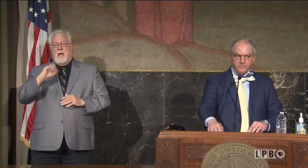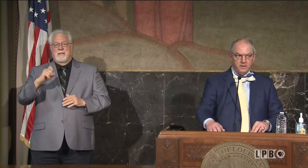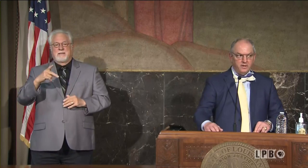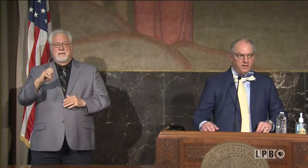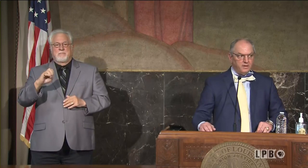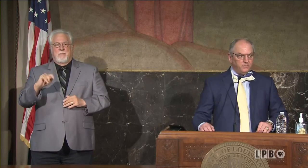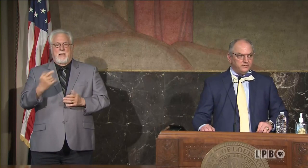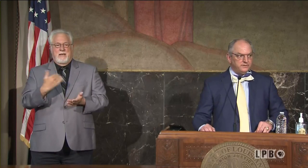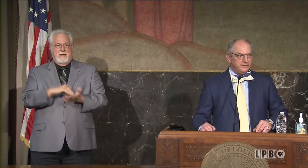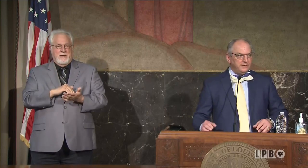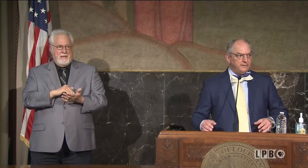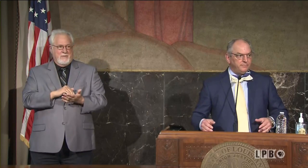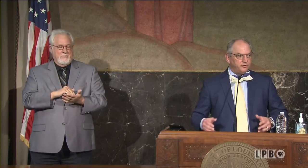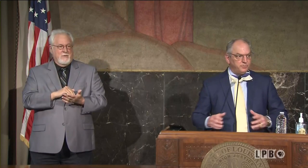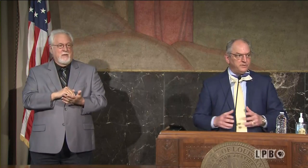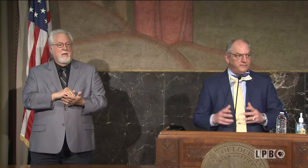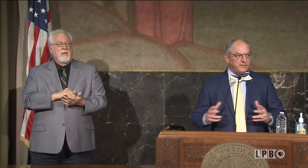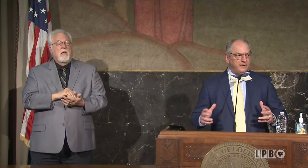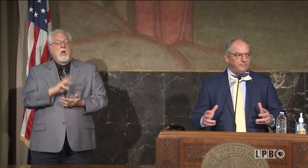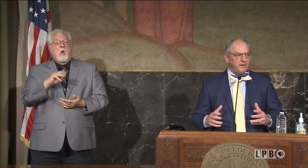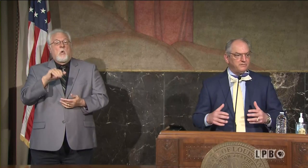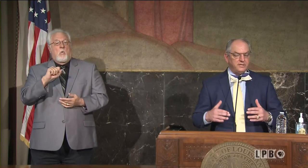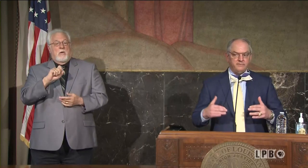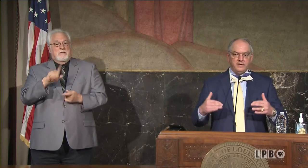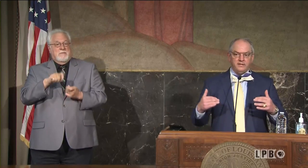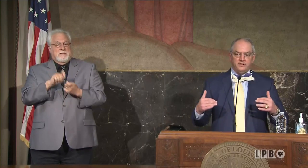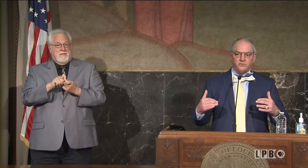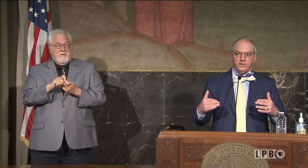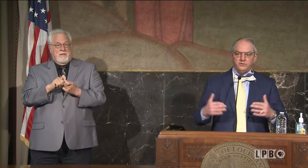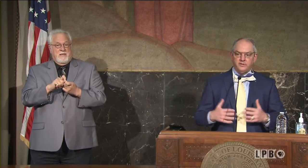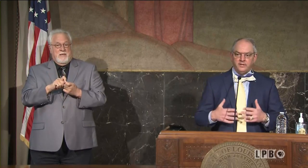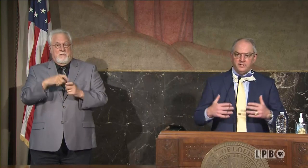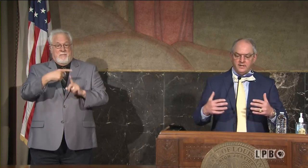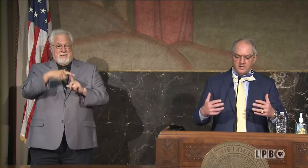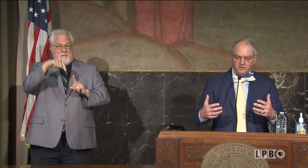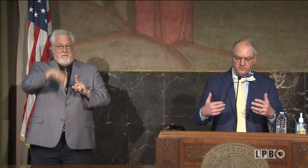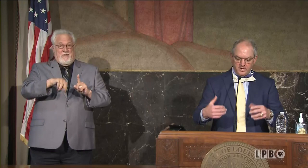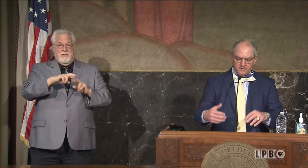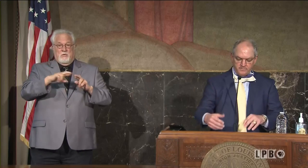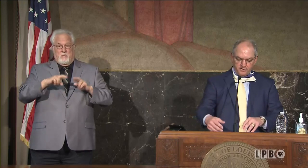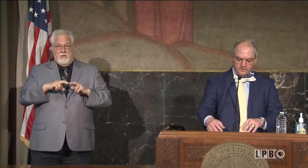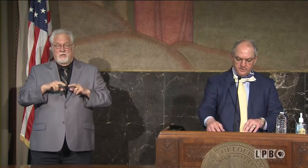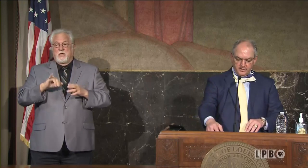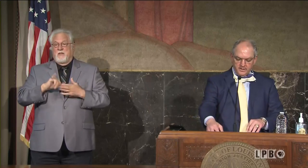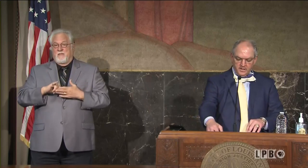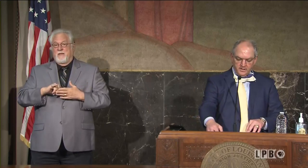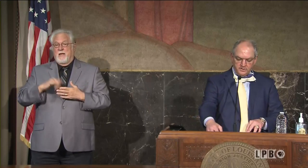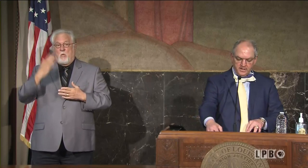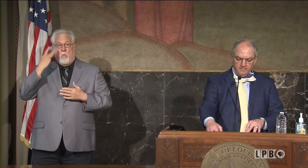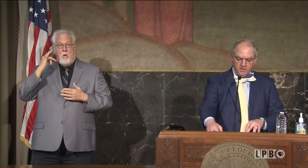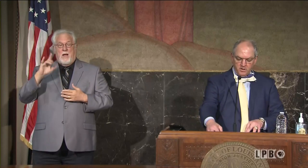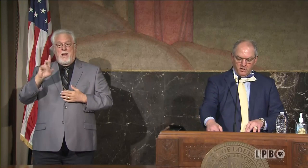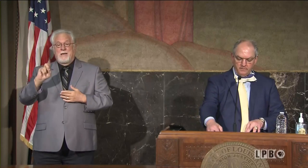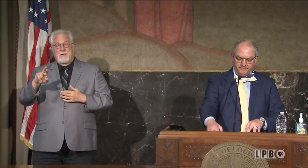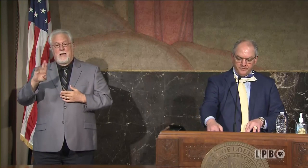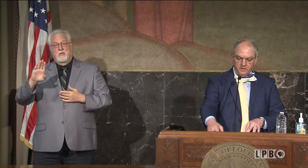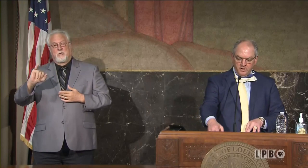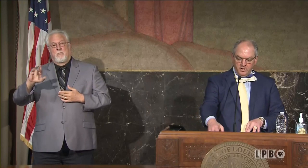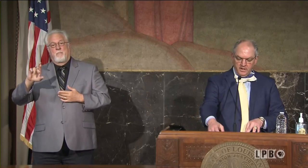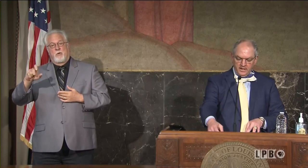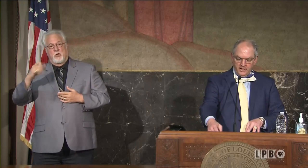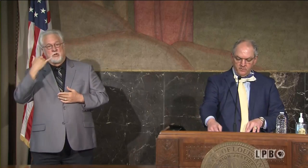again. It was specifically the positivity in this region that caused Dr. Birx to give me a